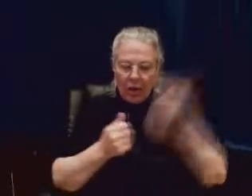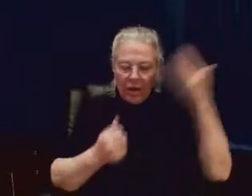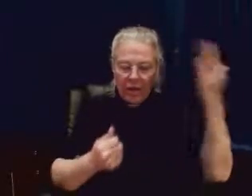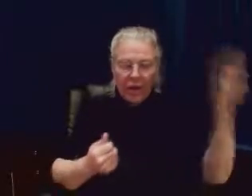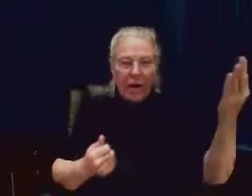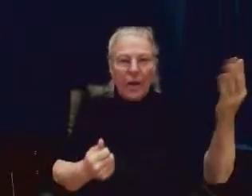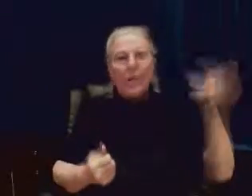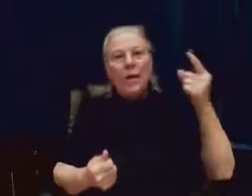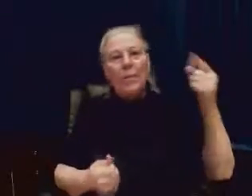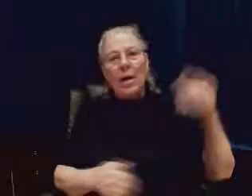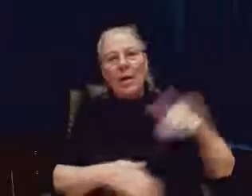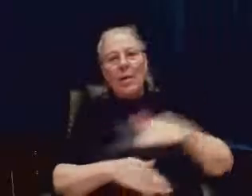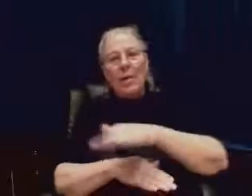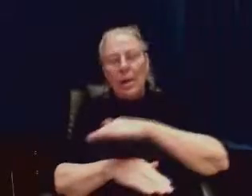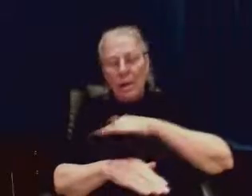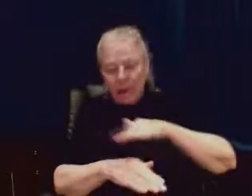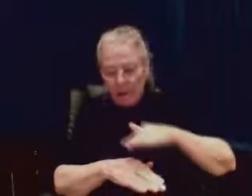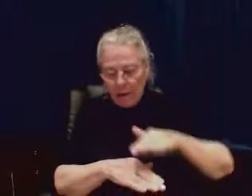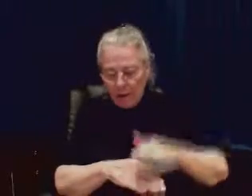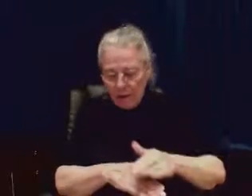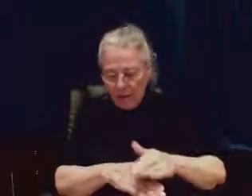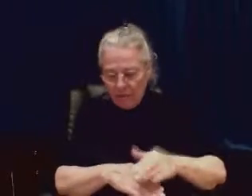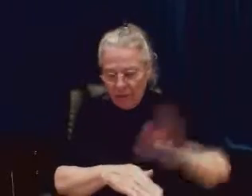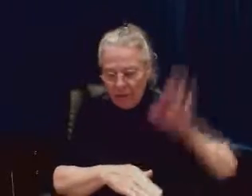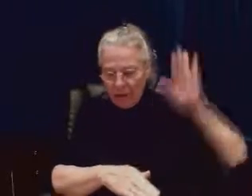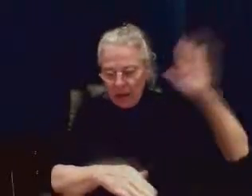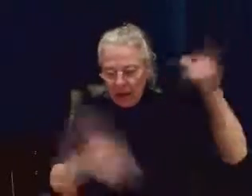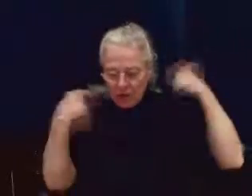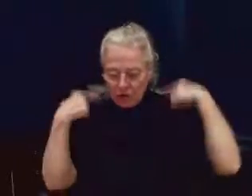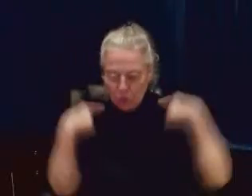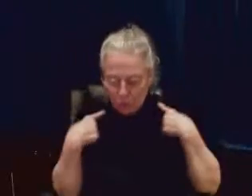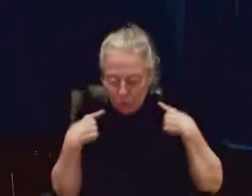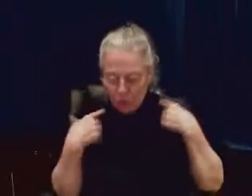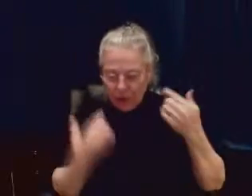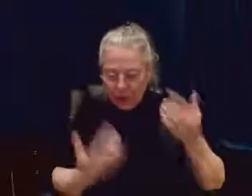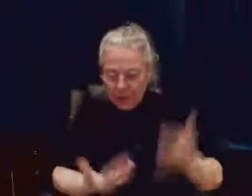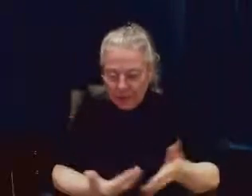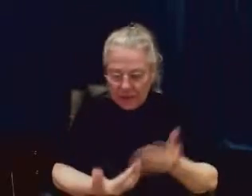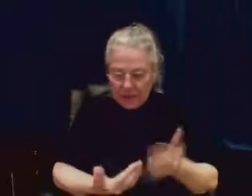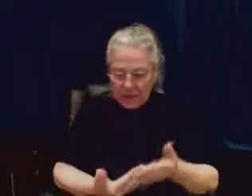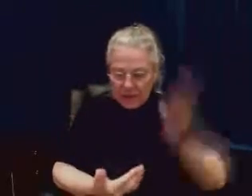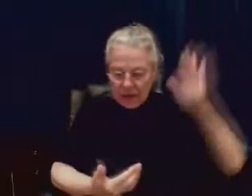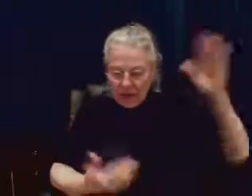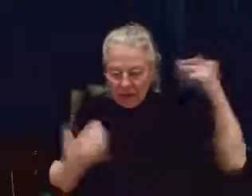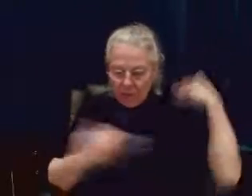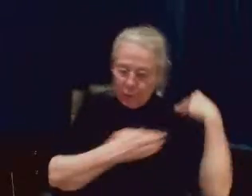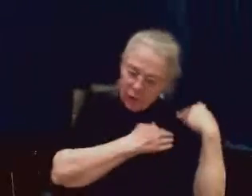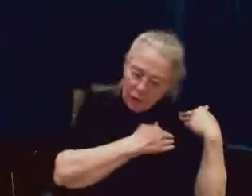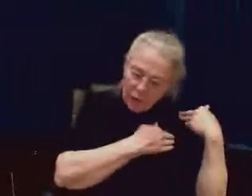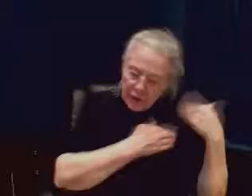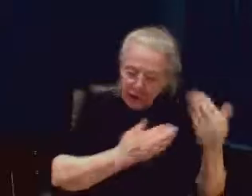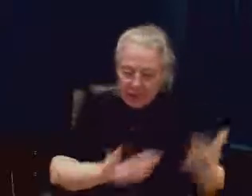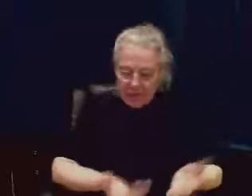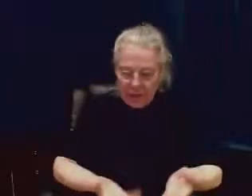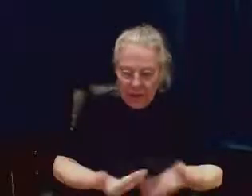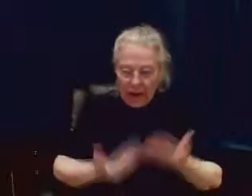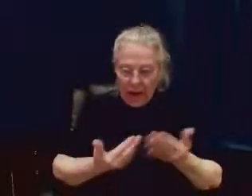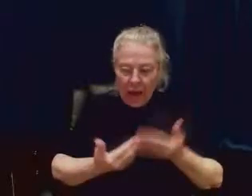with him above. His yoke is easy, his burden is light.